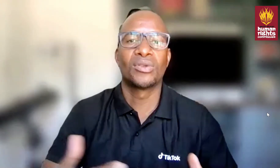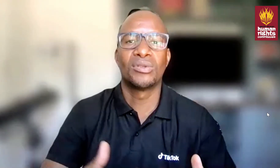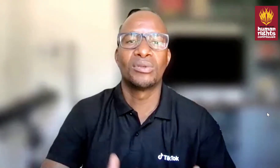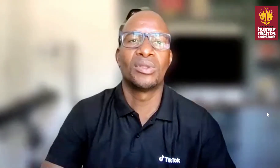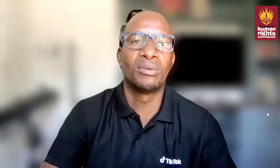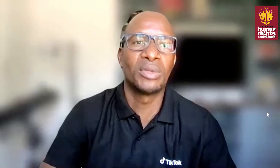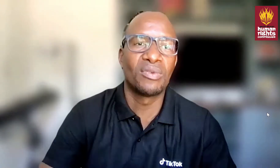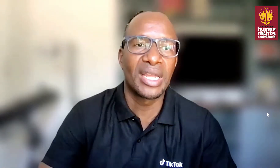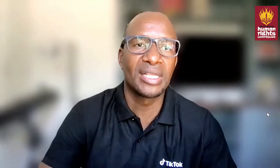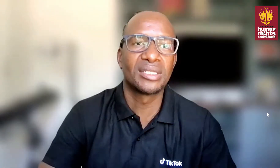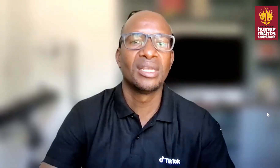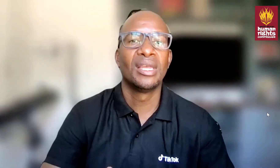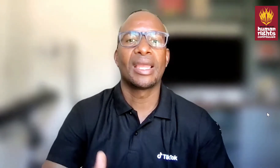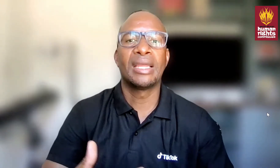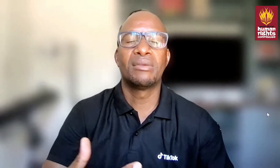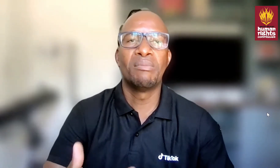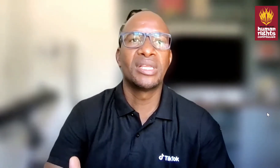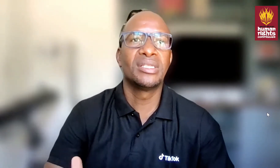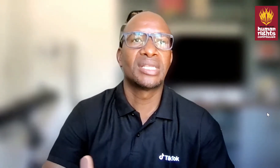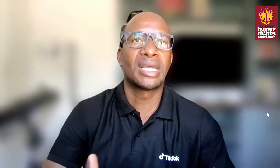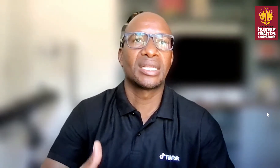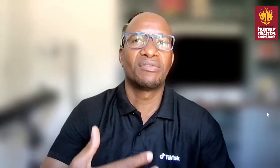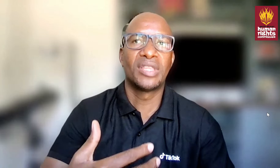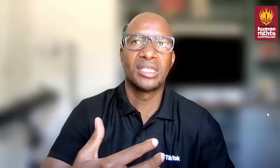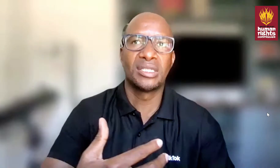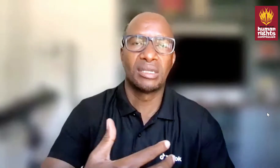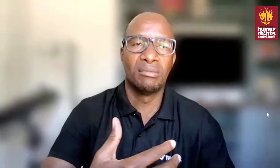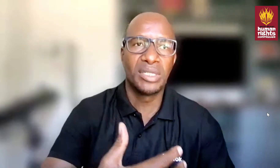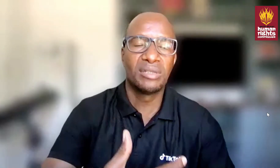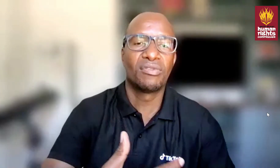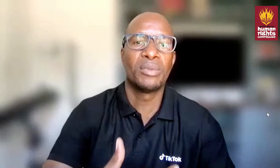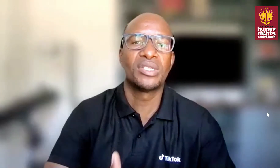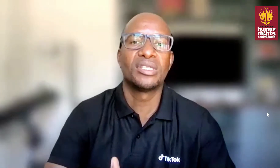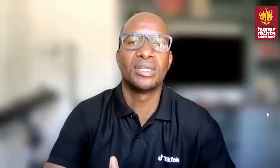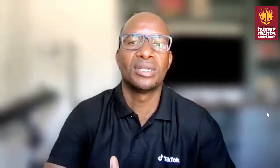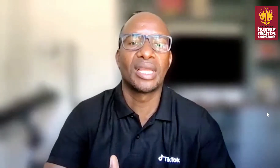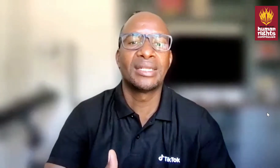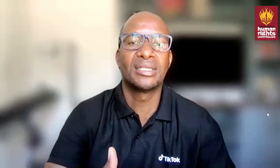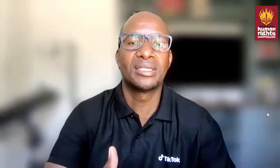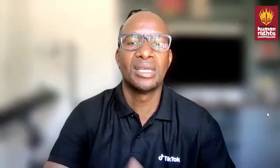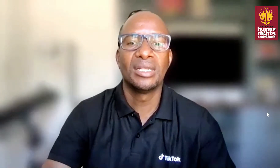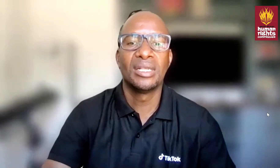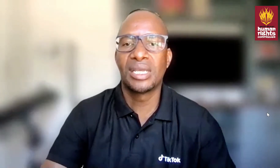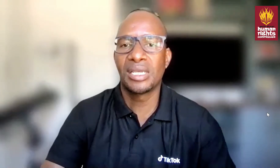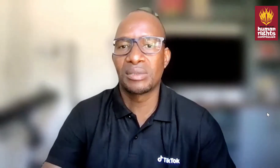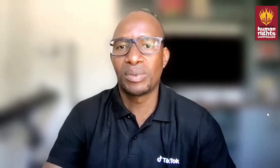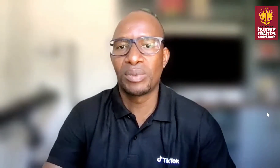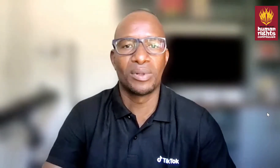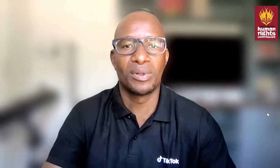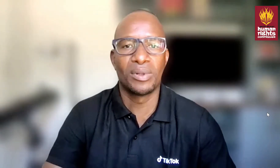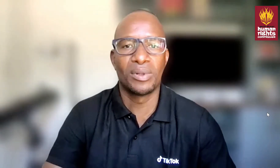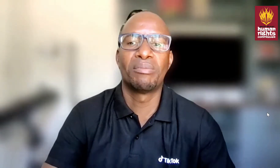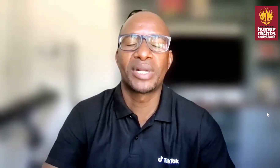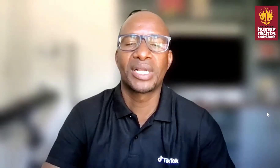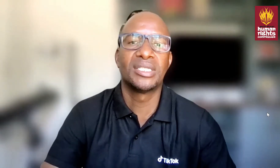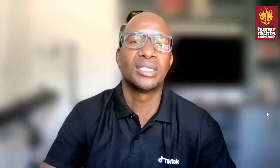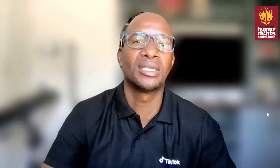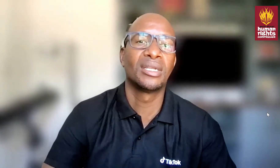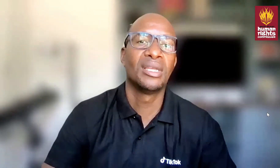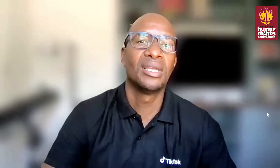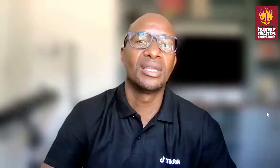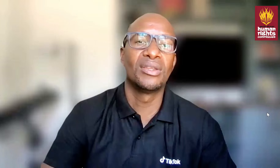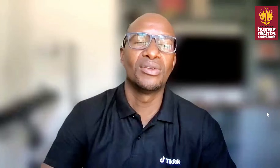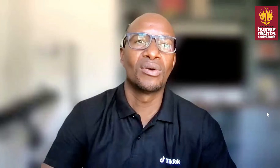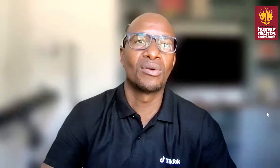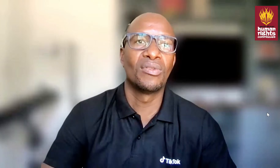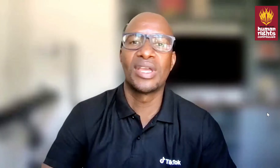is that got to do with human rights? It means that if there's misinformation, it deters people